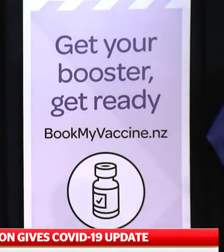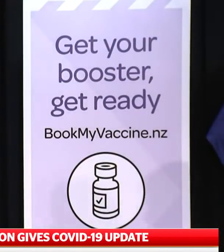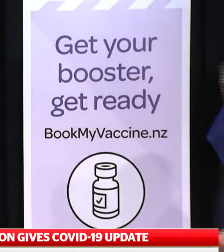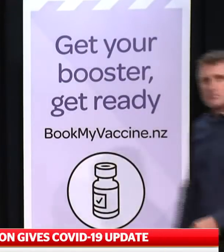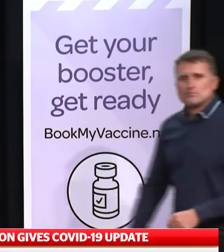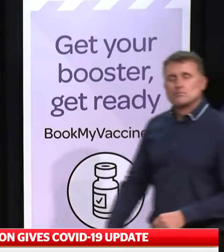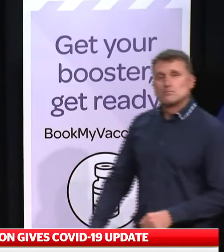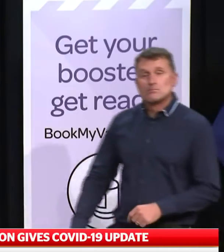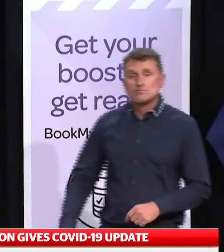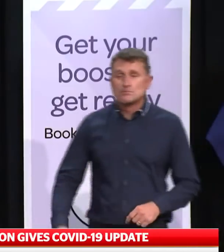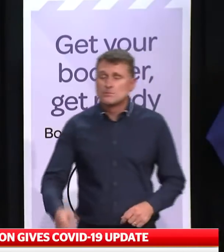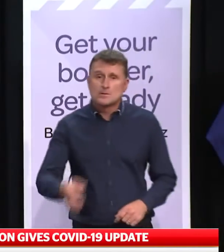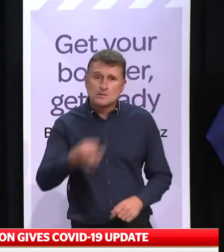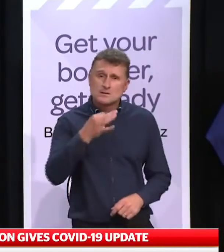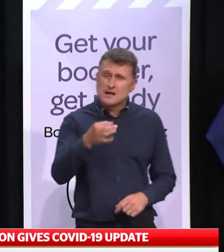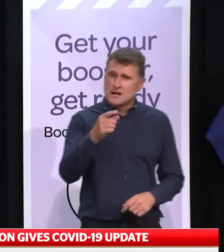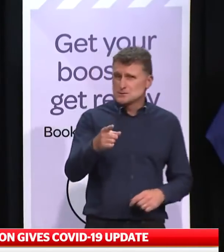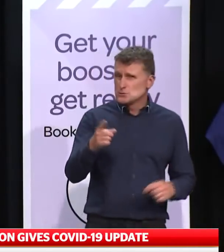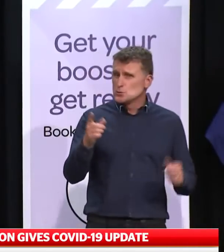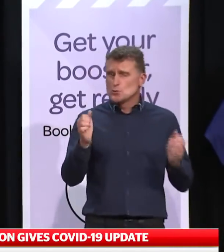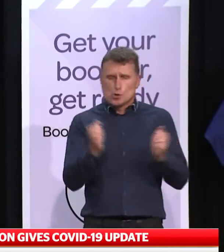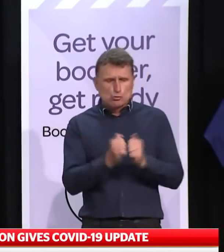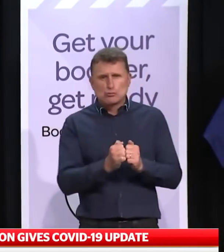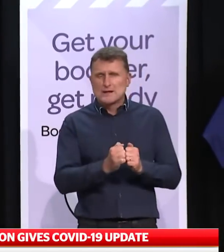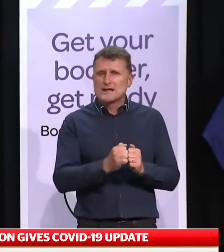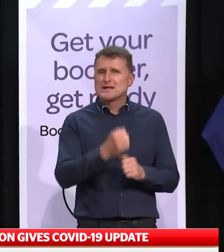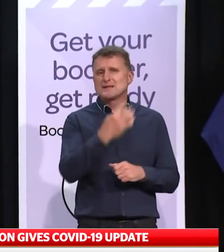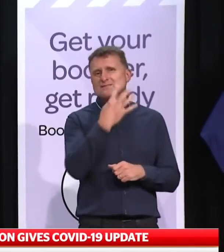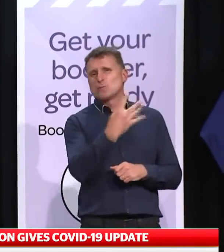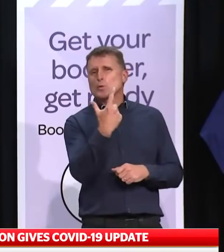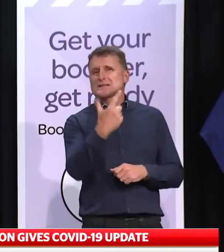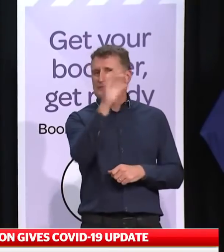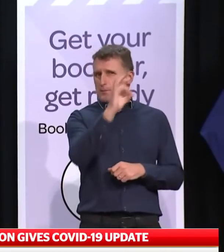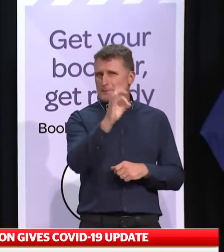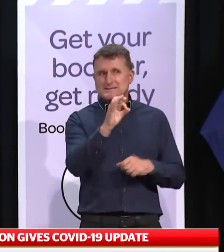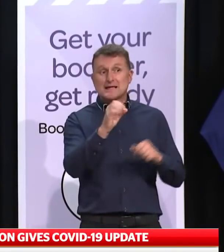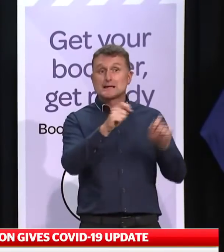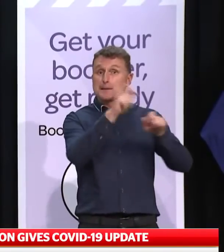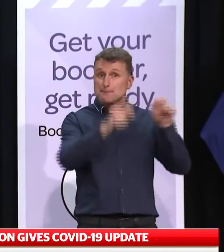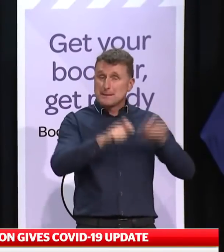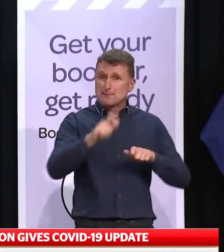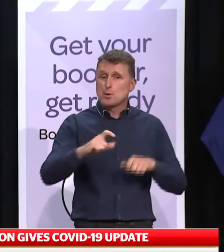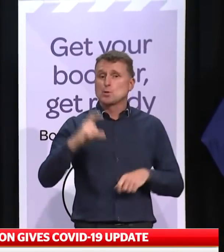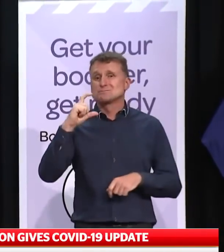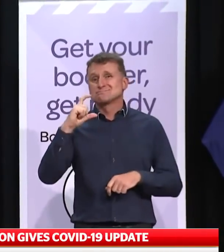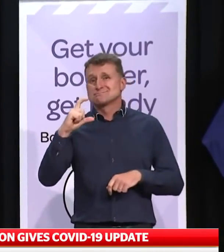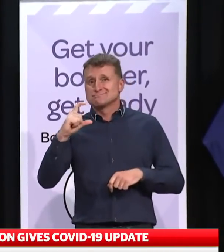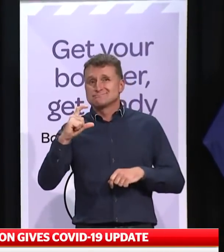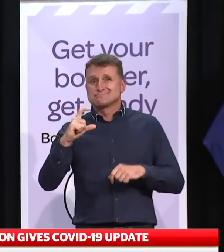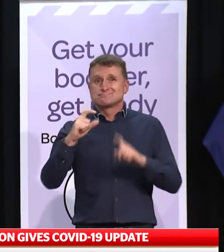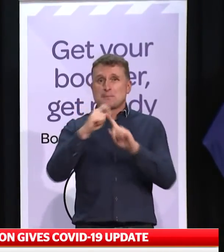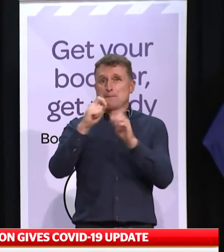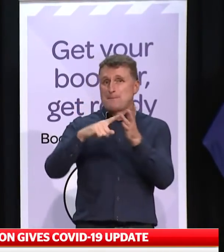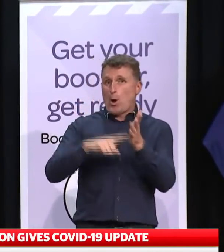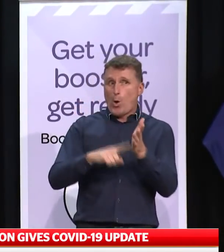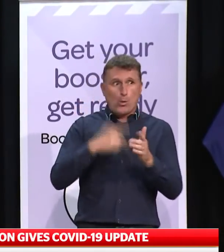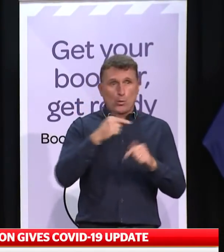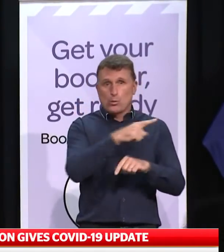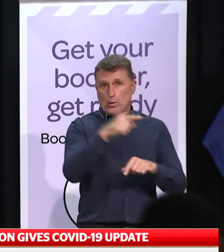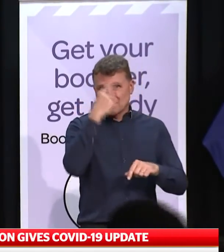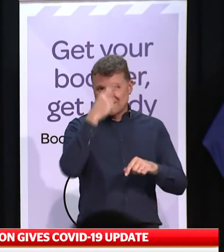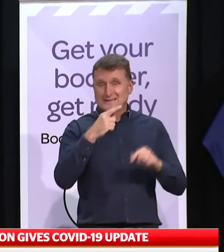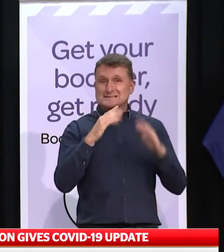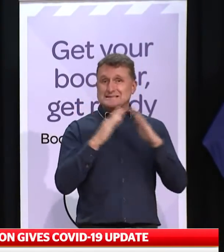in one News Kantar poll who said they wanted to see house prices fall a lot? Yeah, I